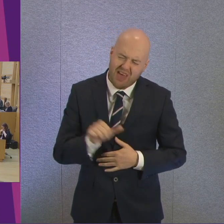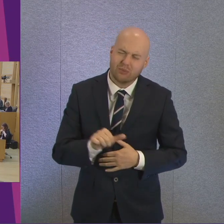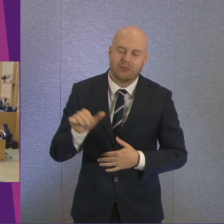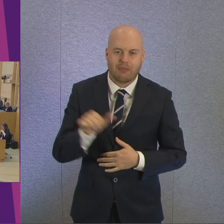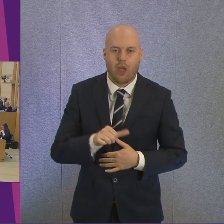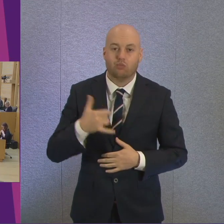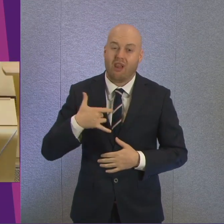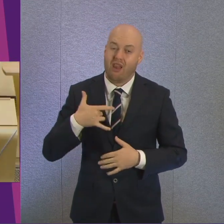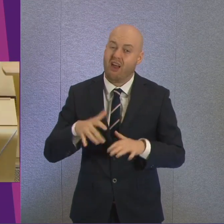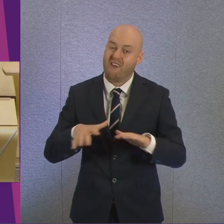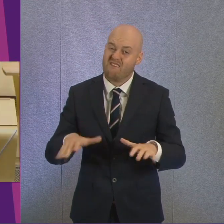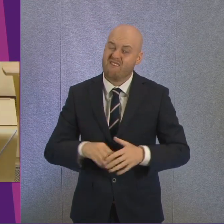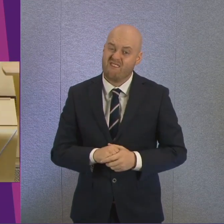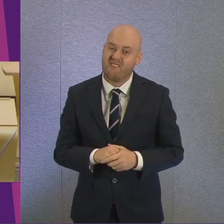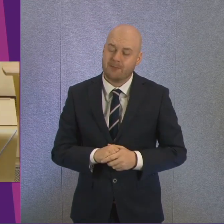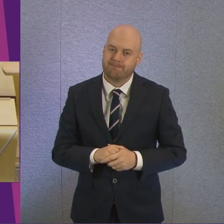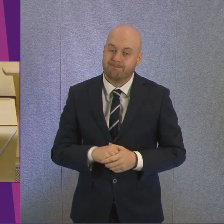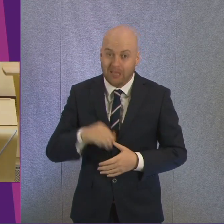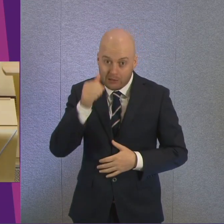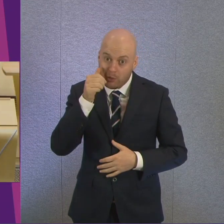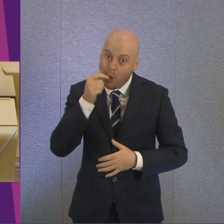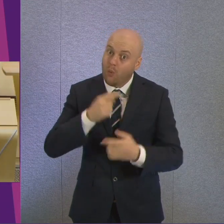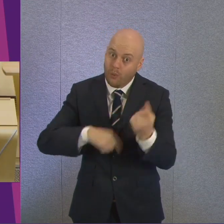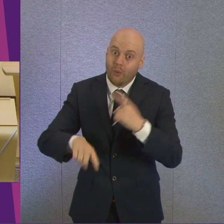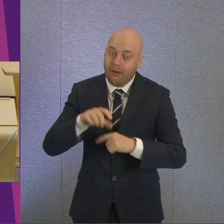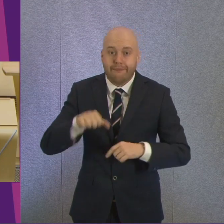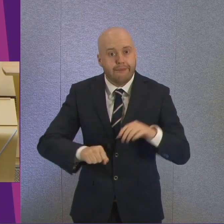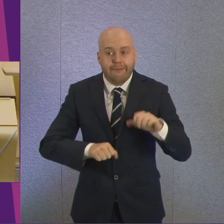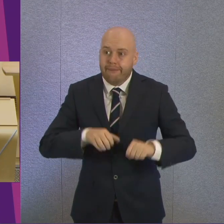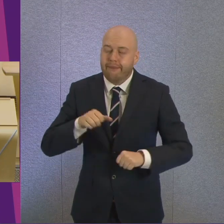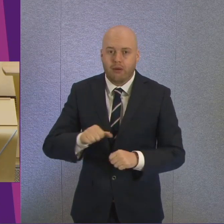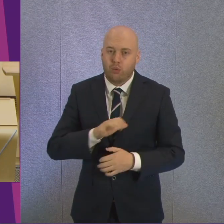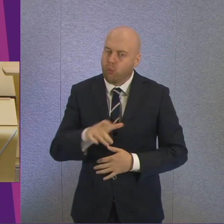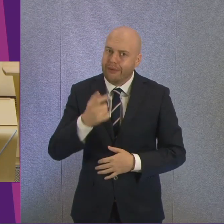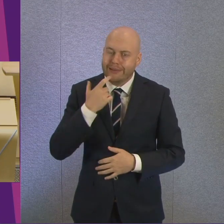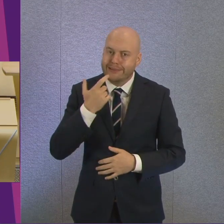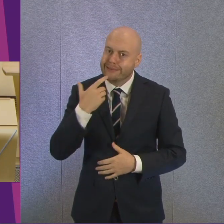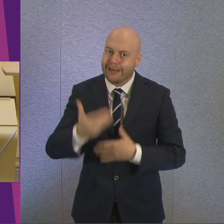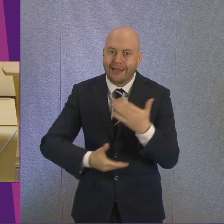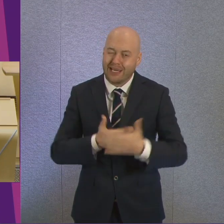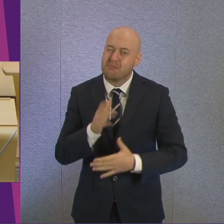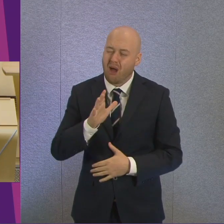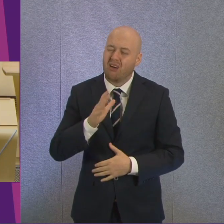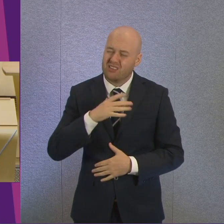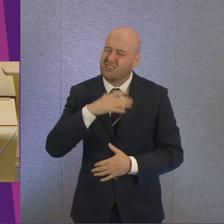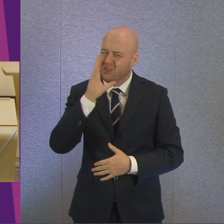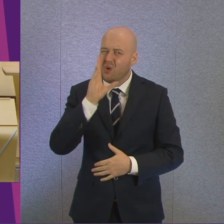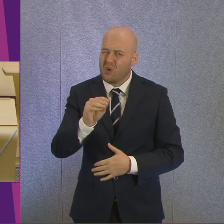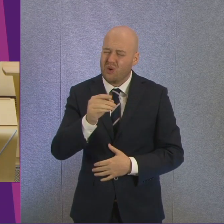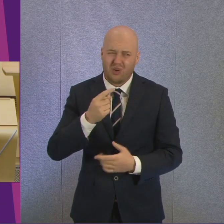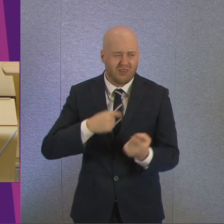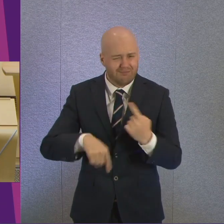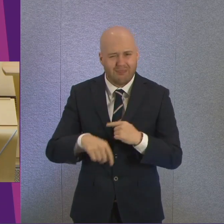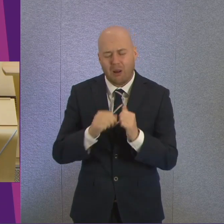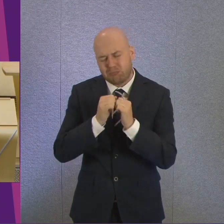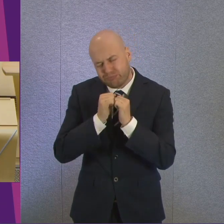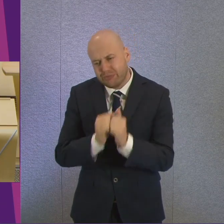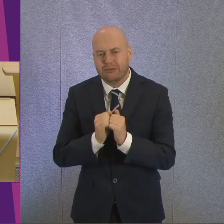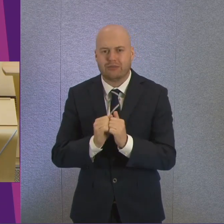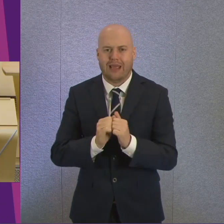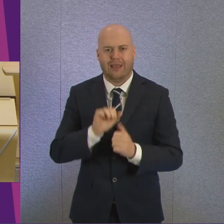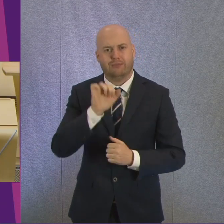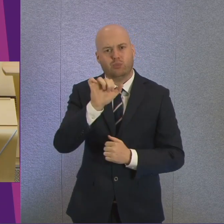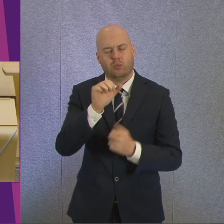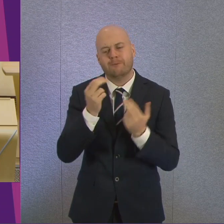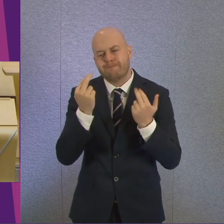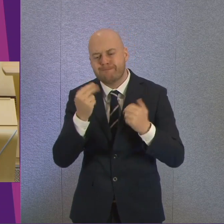know this has not been easy, but I cannot stress enough how much it matters and how much it is appreciated. We want to be